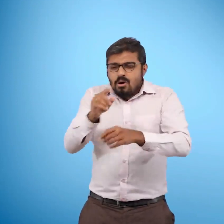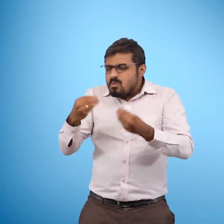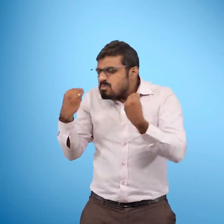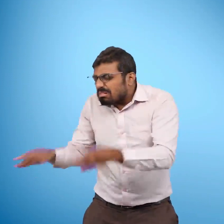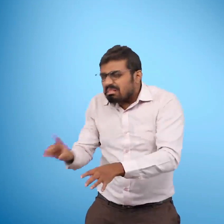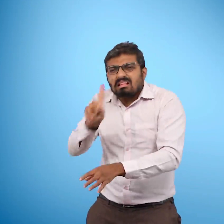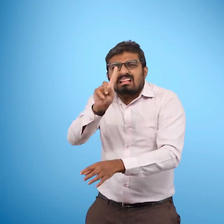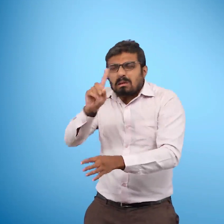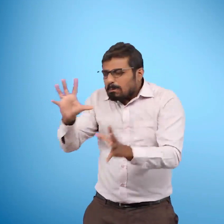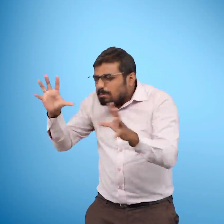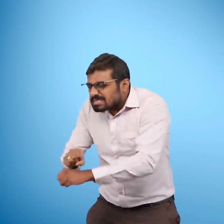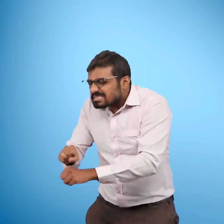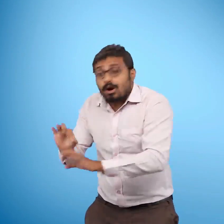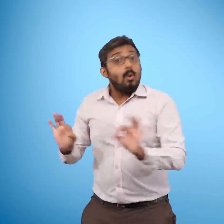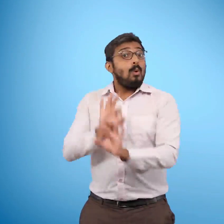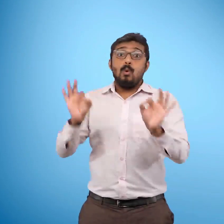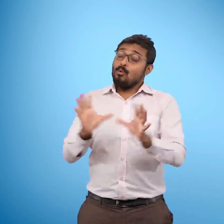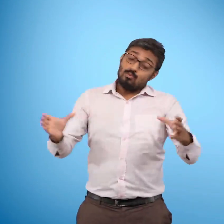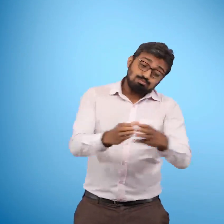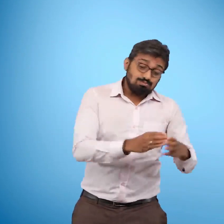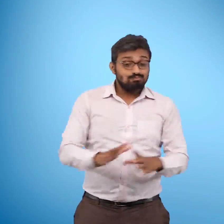Without any bangle being left.